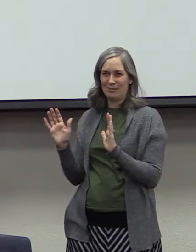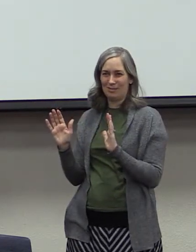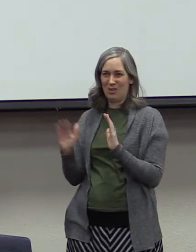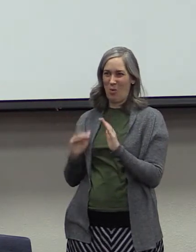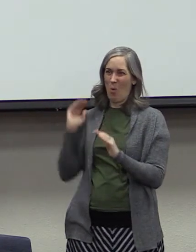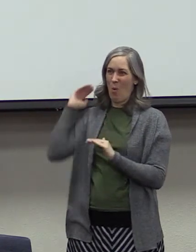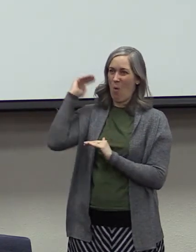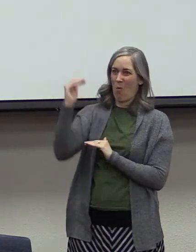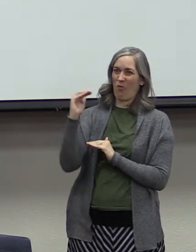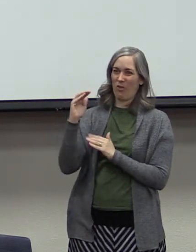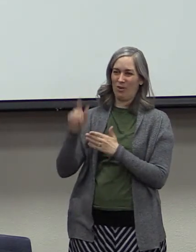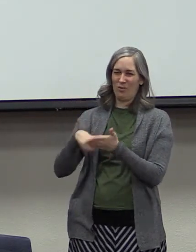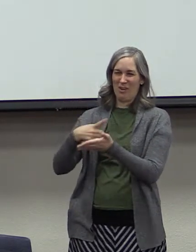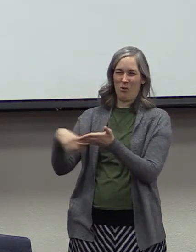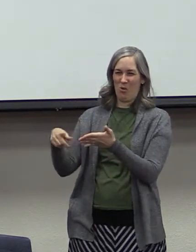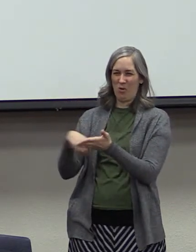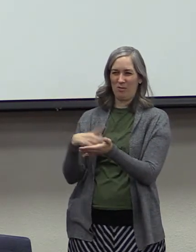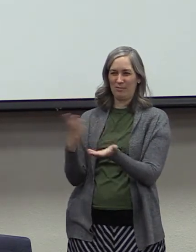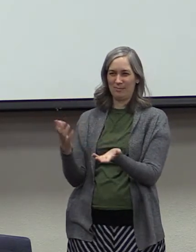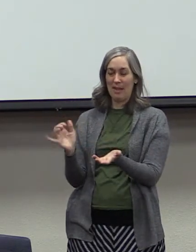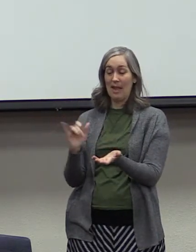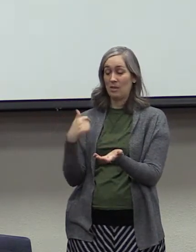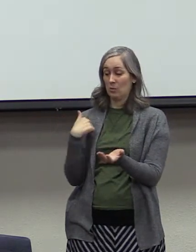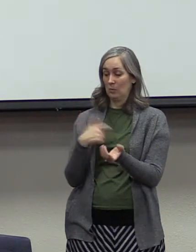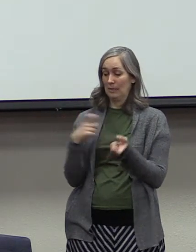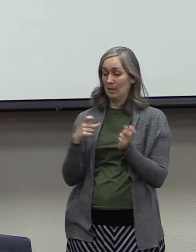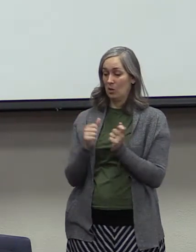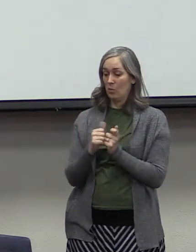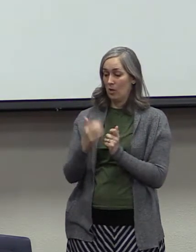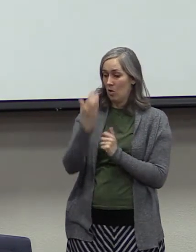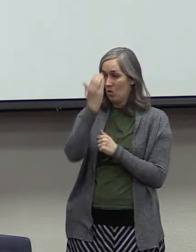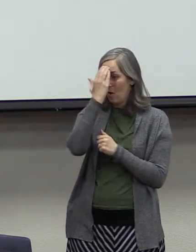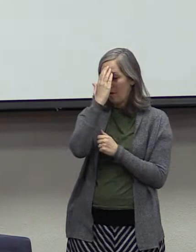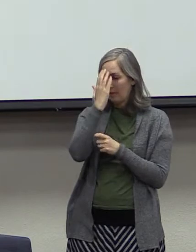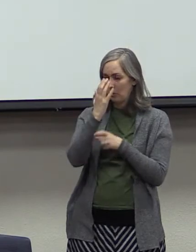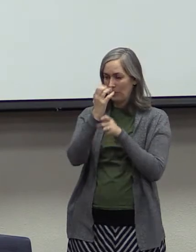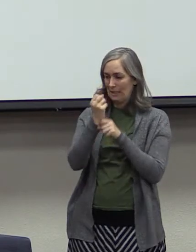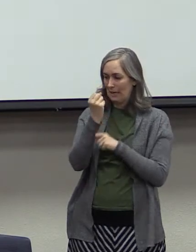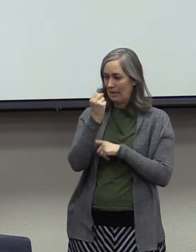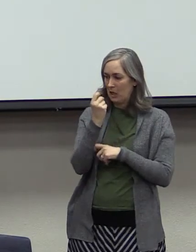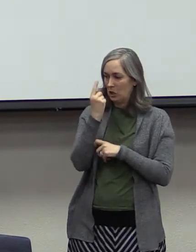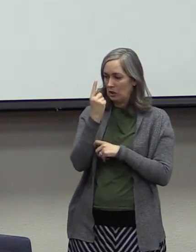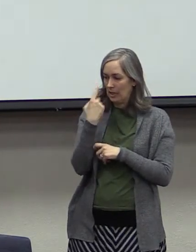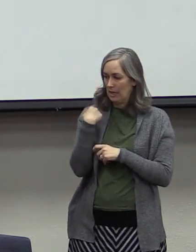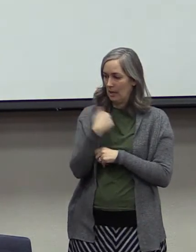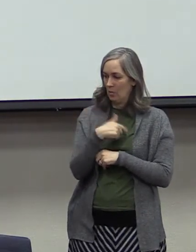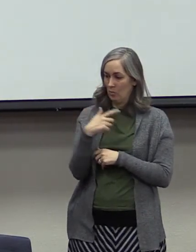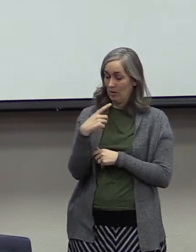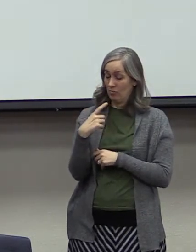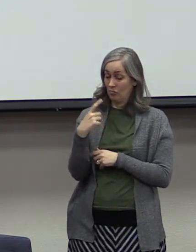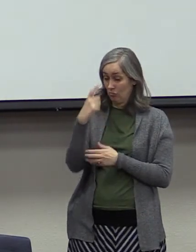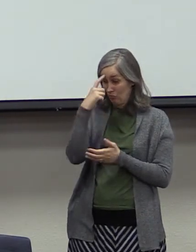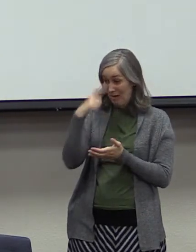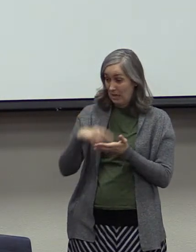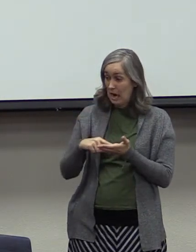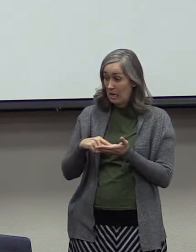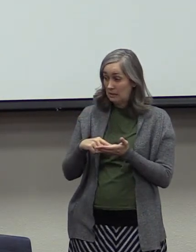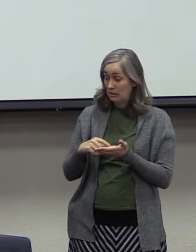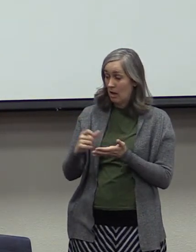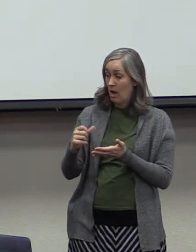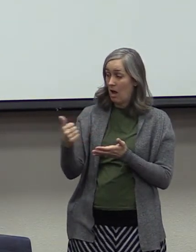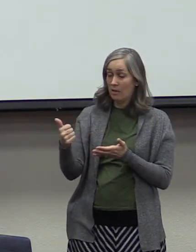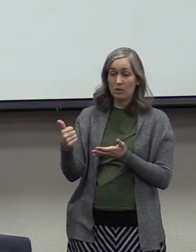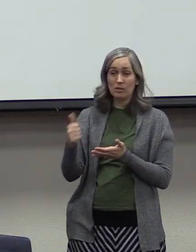that's one of the things as we deal with knowledge, we gain understanding. We recognize when others